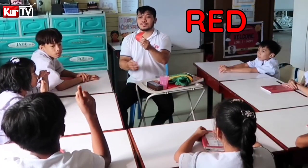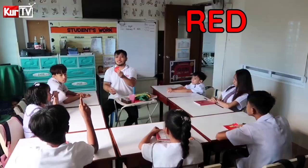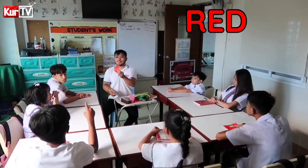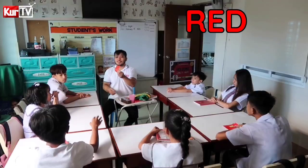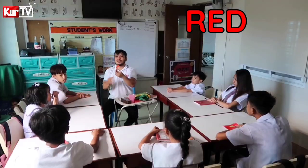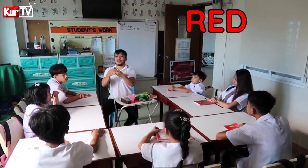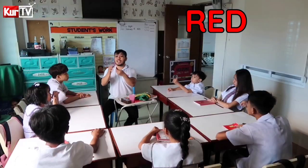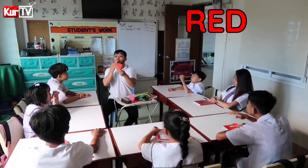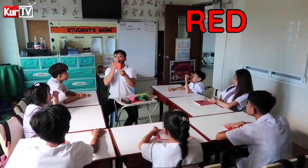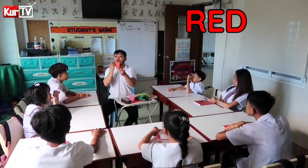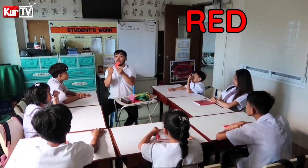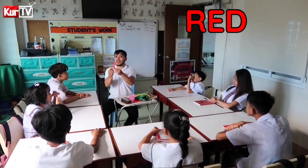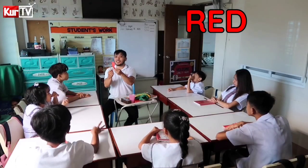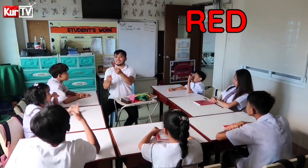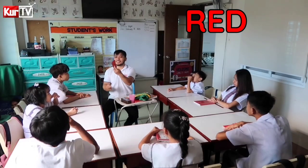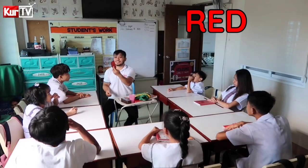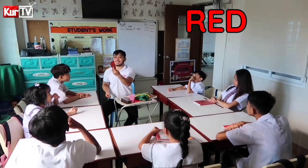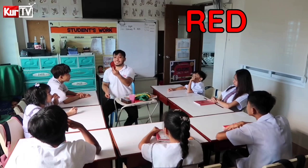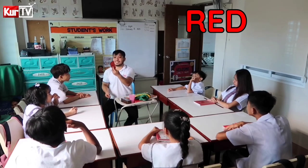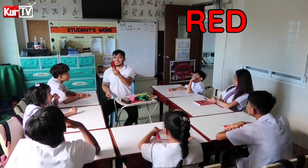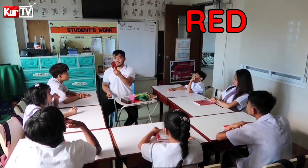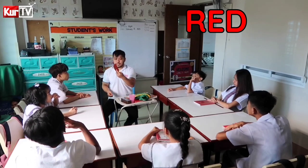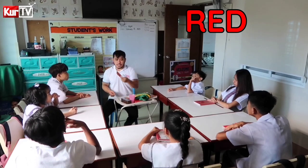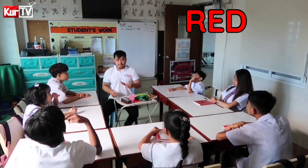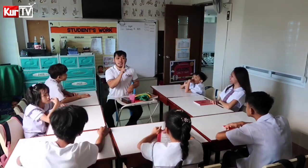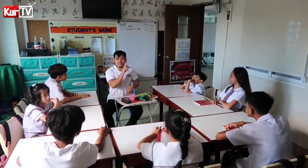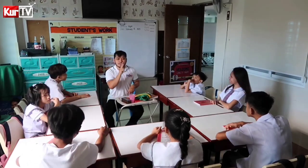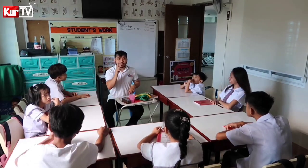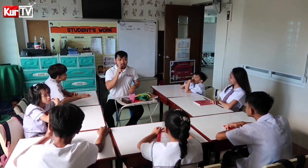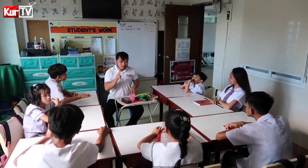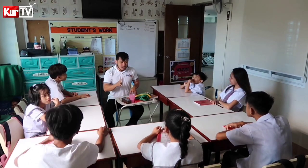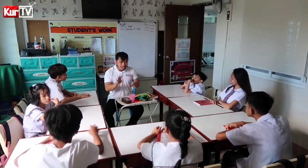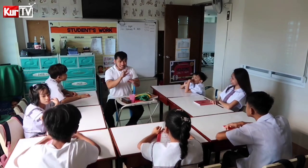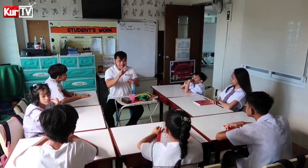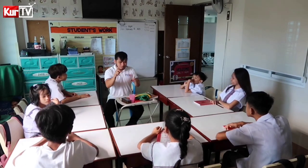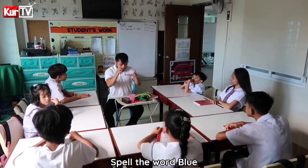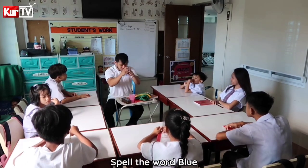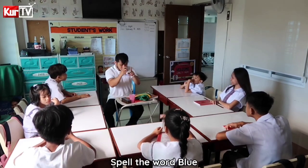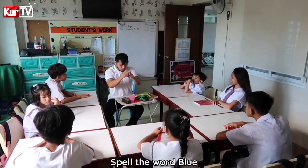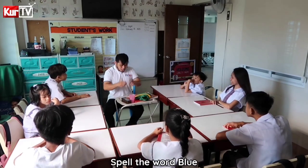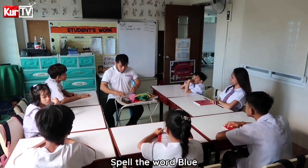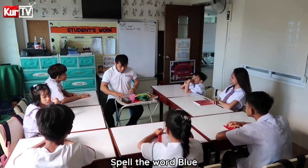Okay. Anong color? Red. Si Vina naman. Spell the word